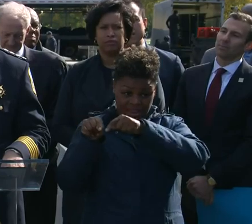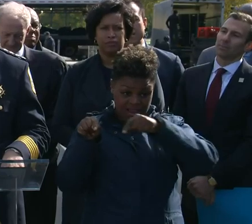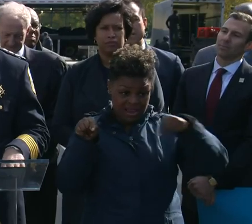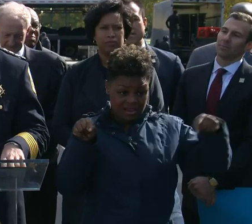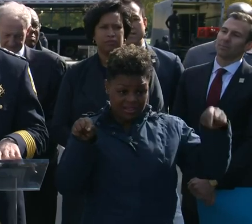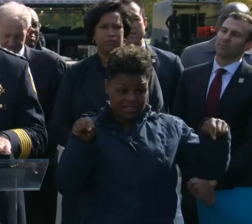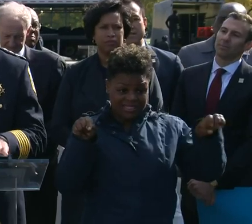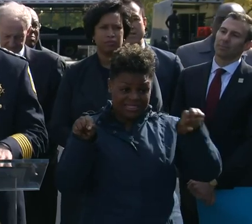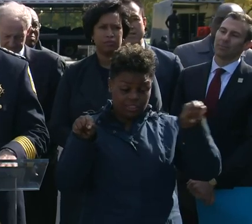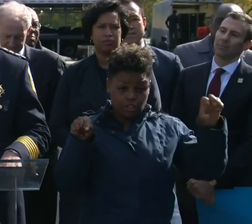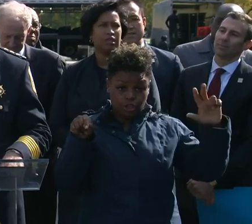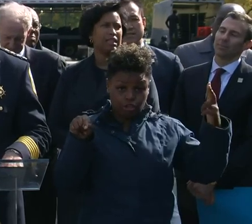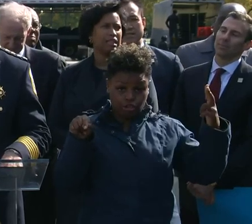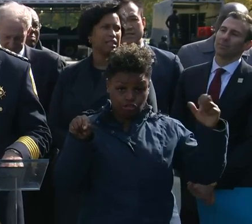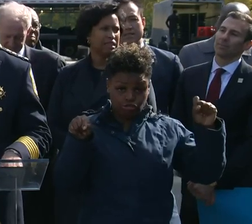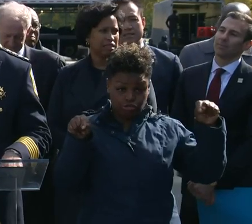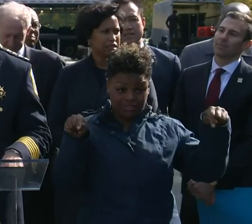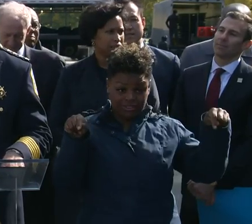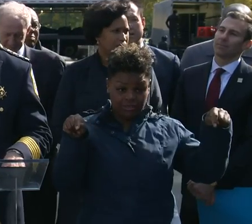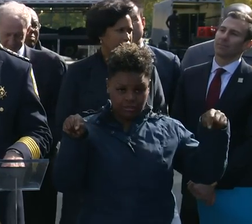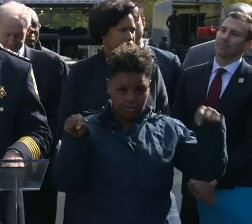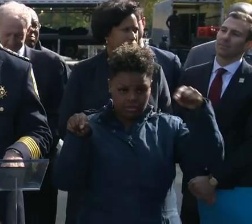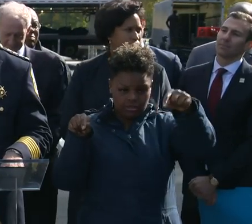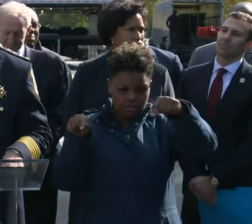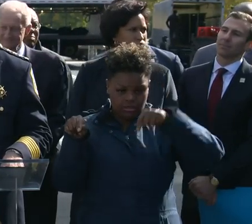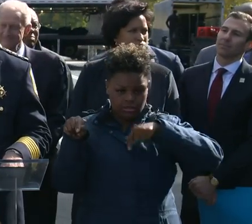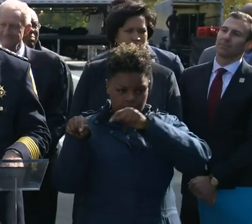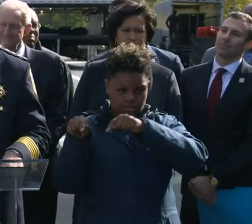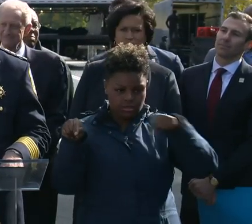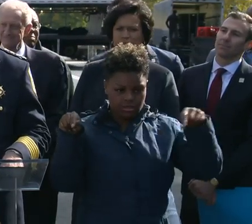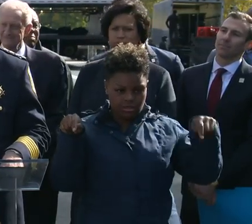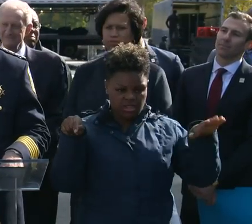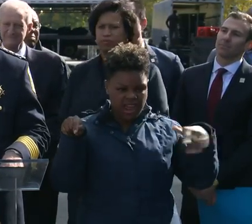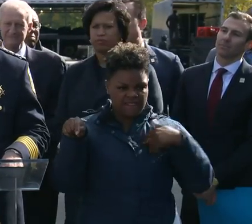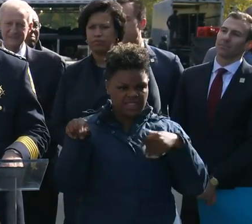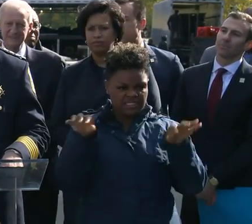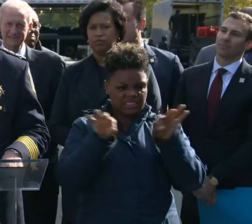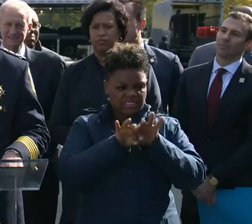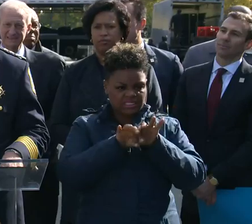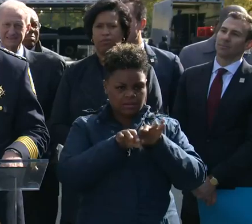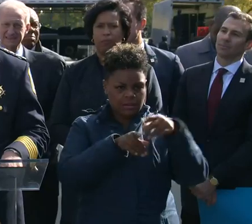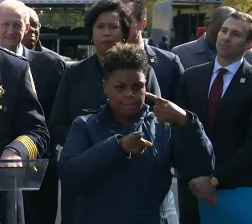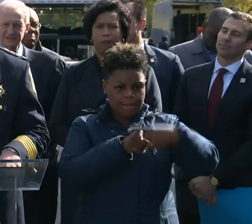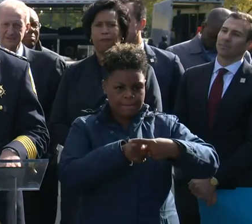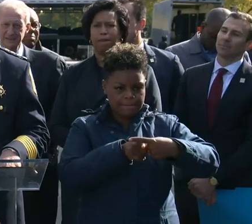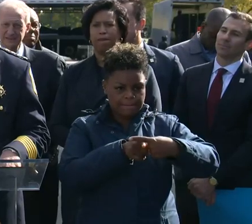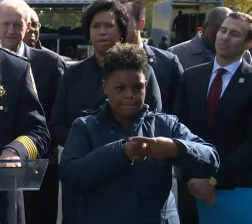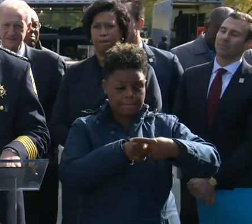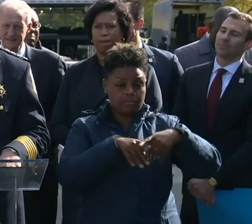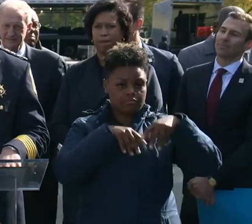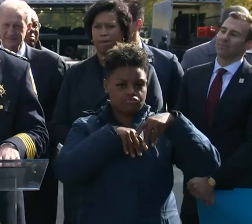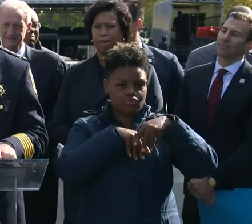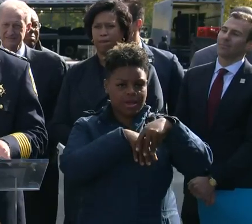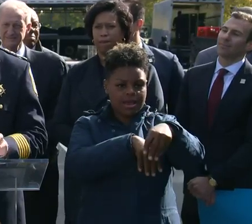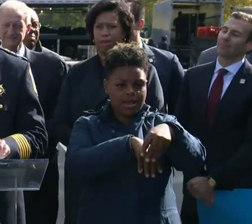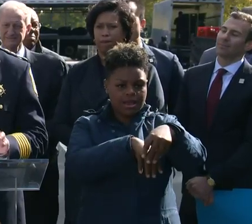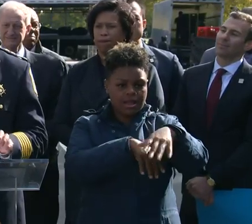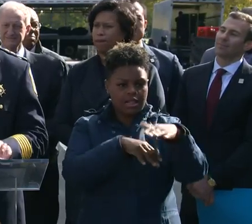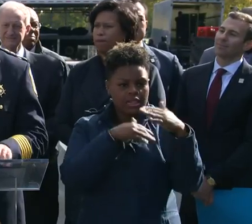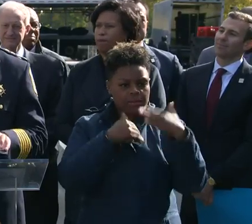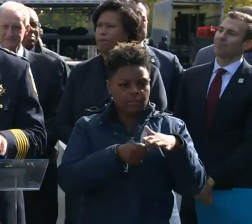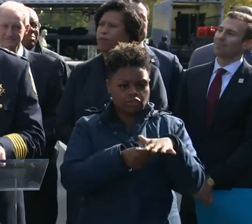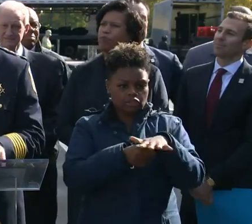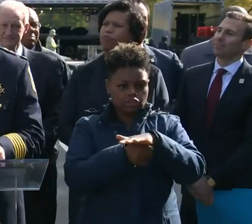3rd Street. All within that box will be significantly impacted with traffic restrictions. Between the hours of